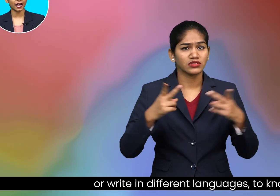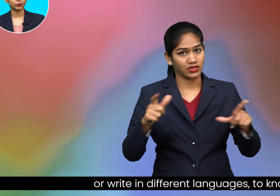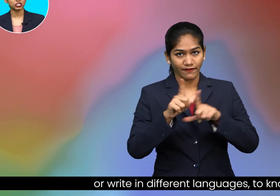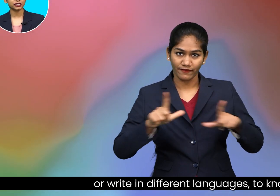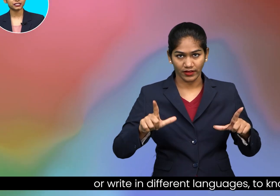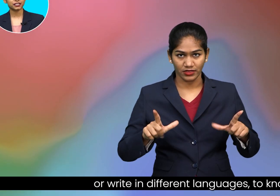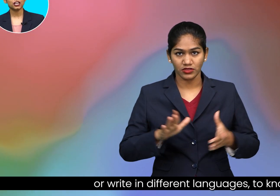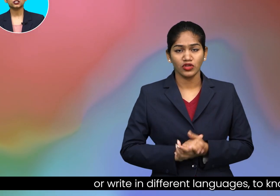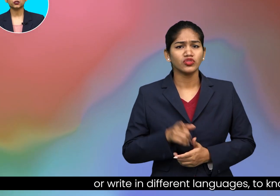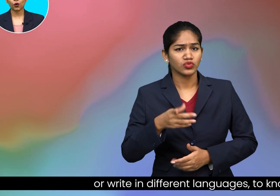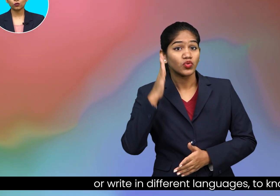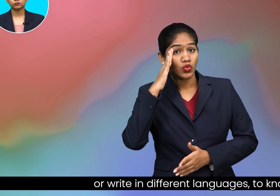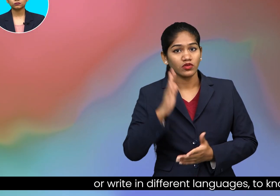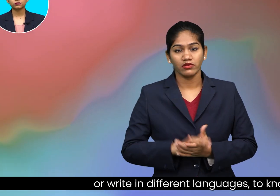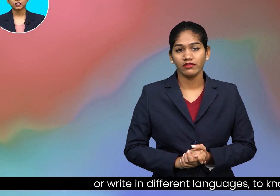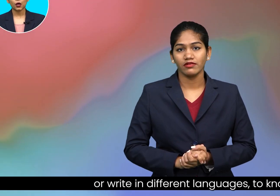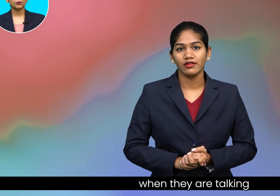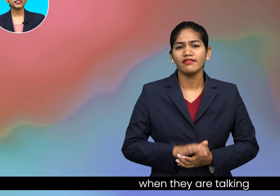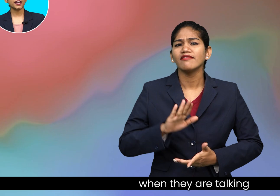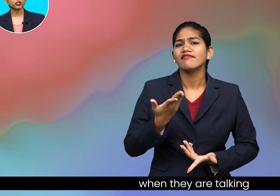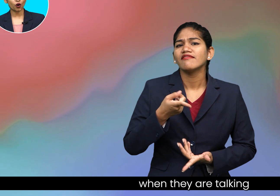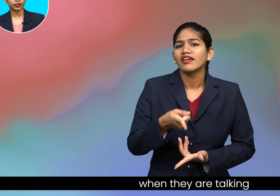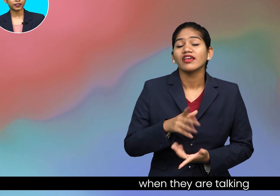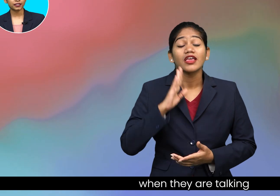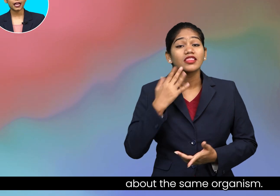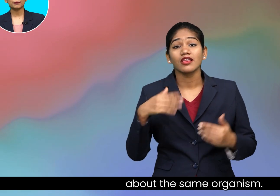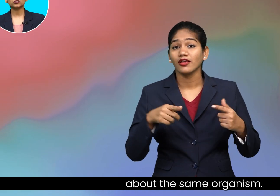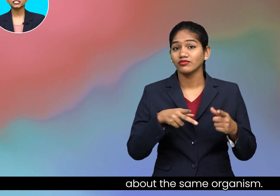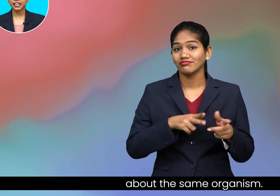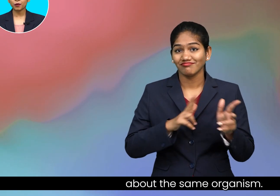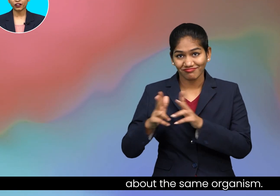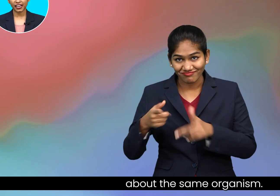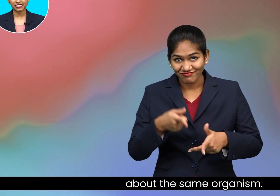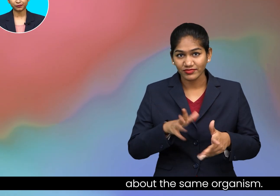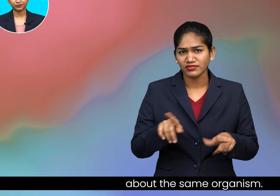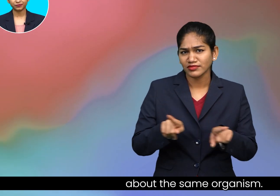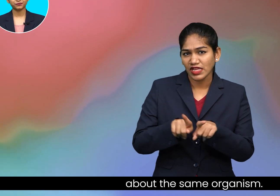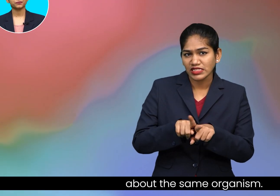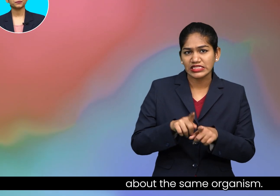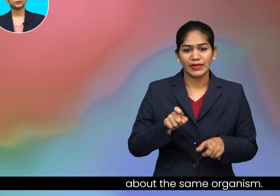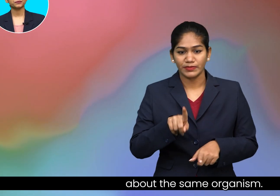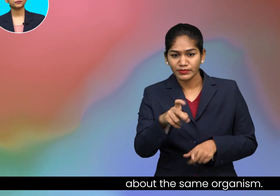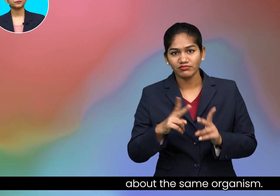different languages in to know when they are talking about the same organism.